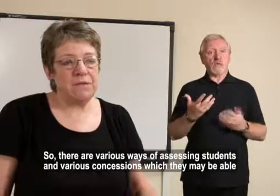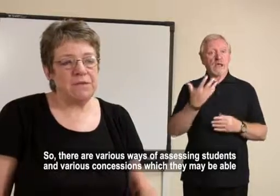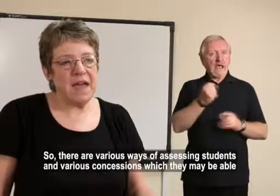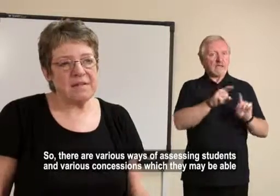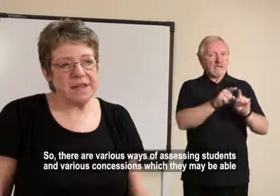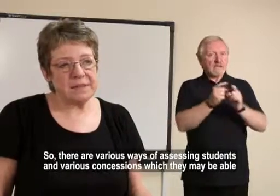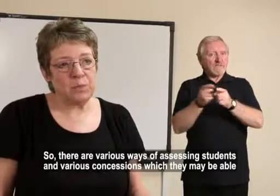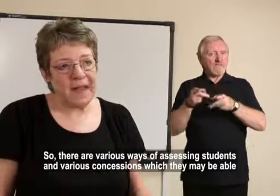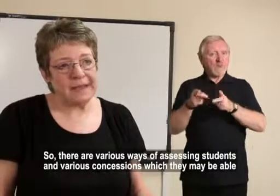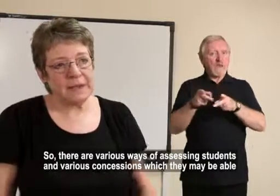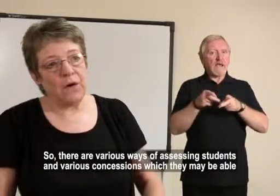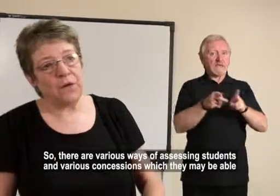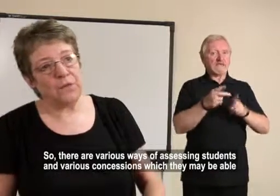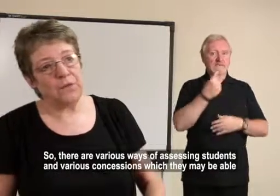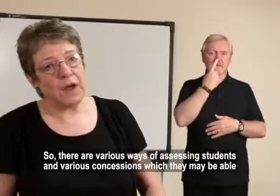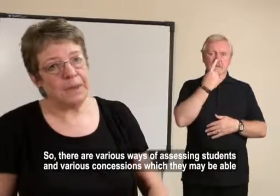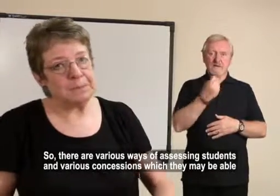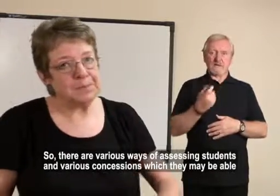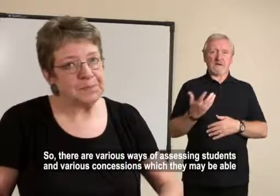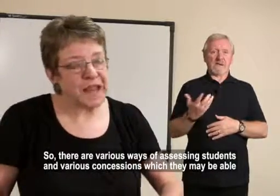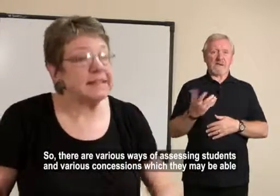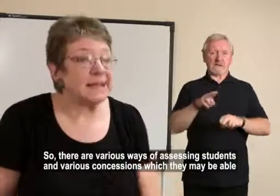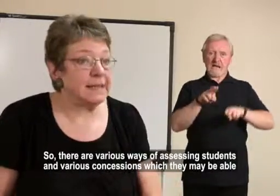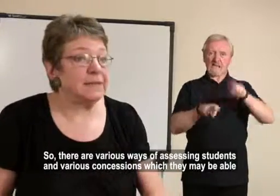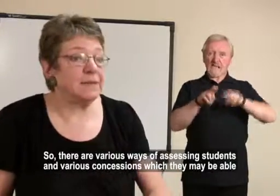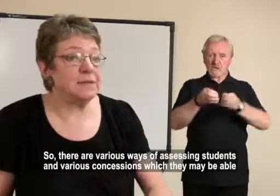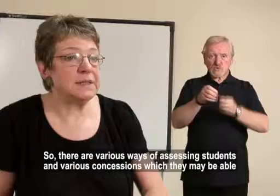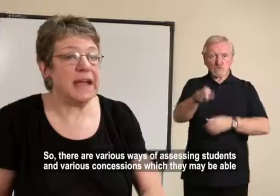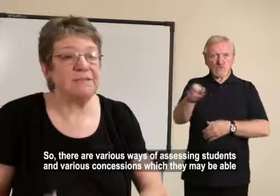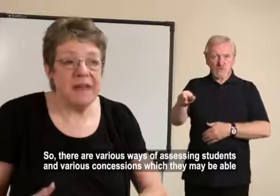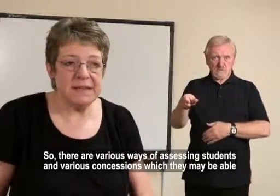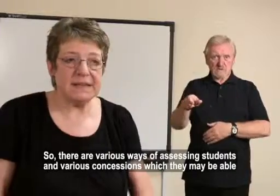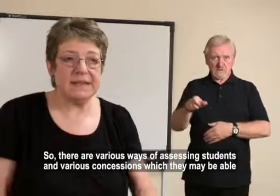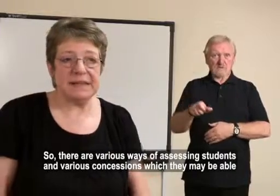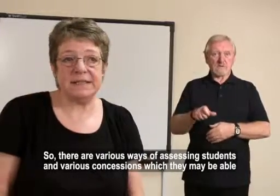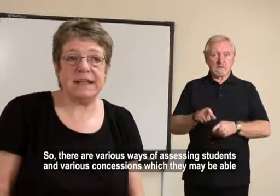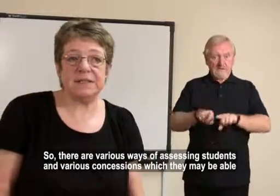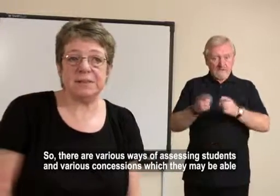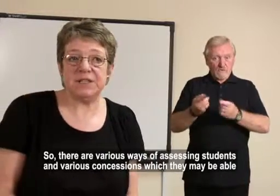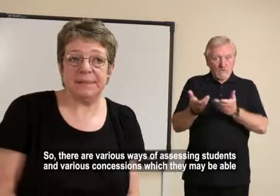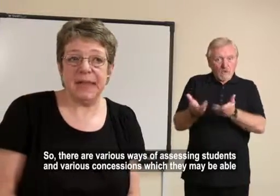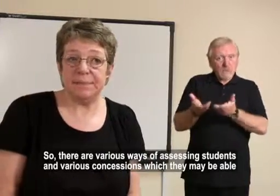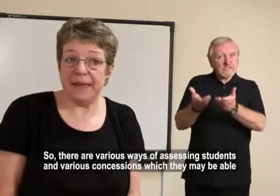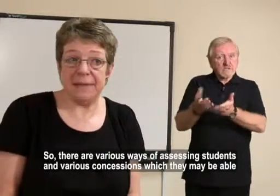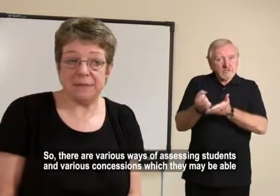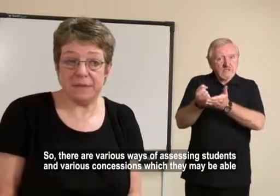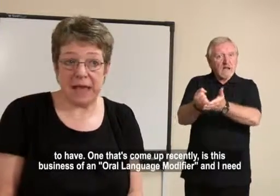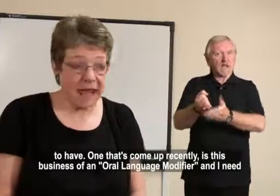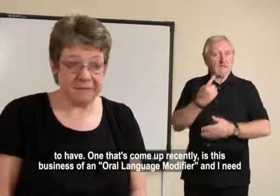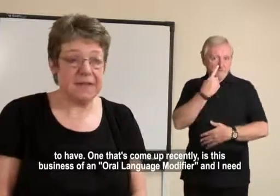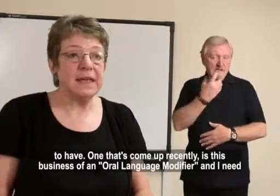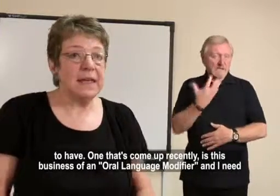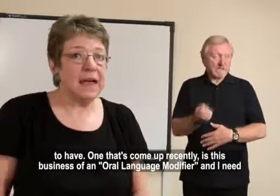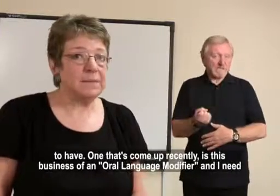there are various ways of assessing students and various concessions which they may be able